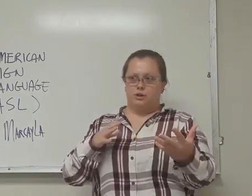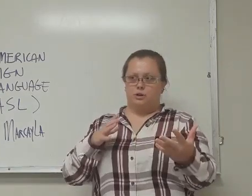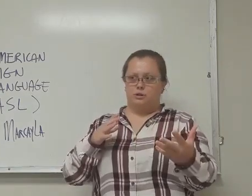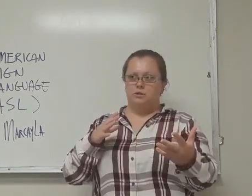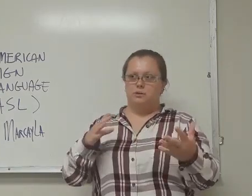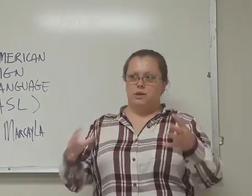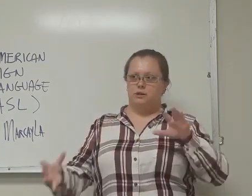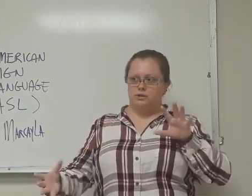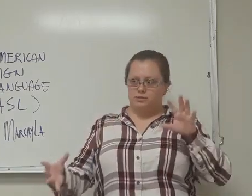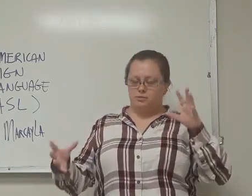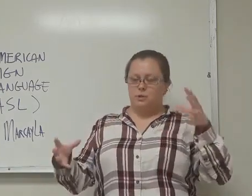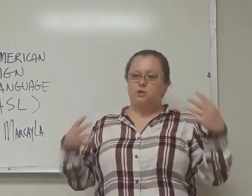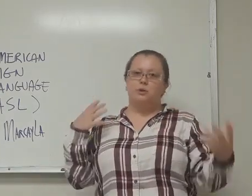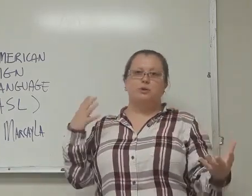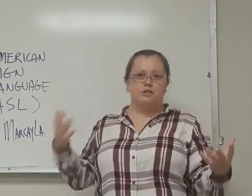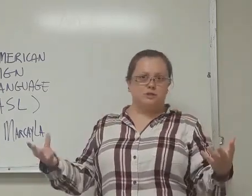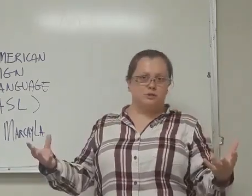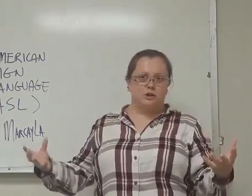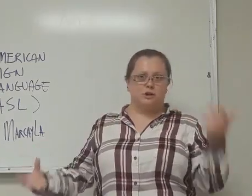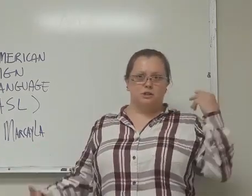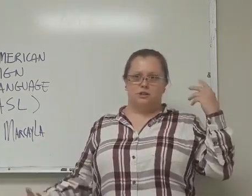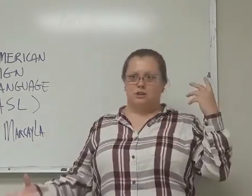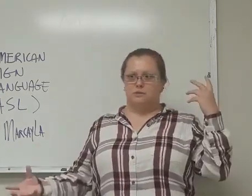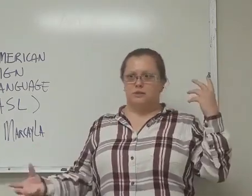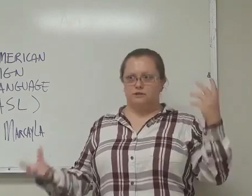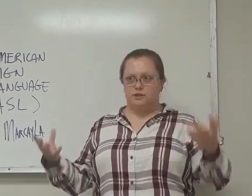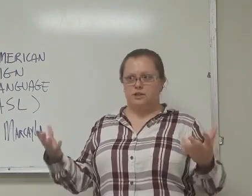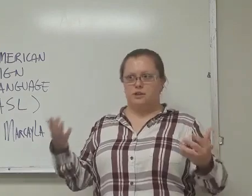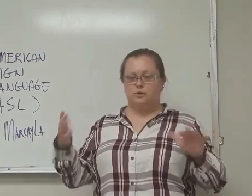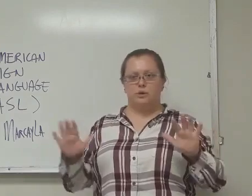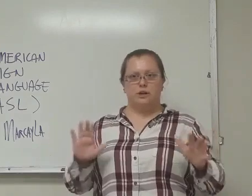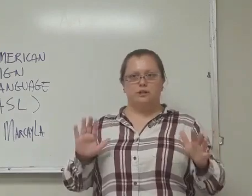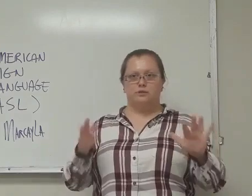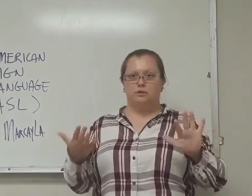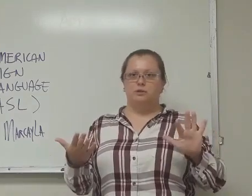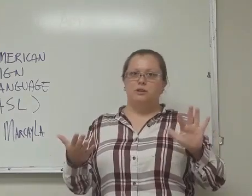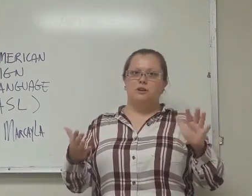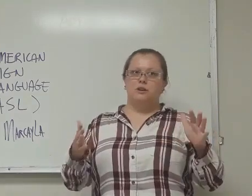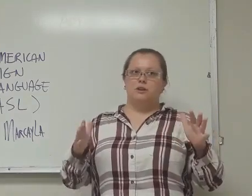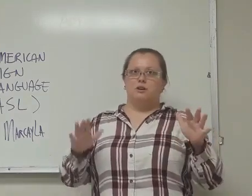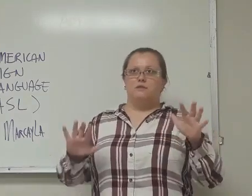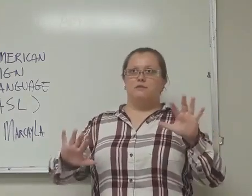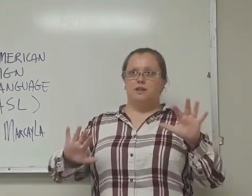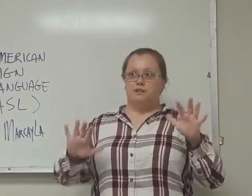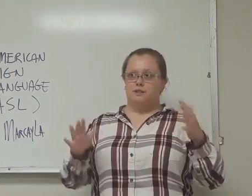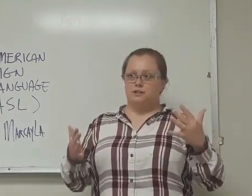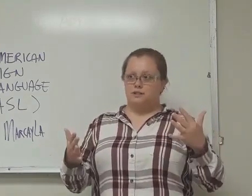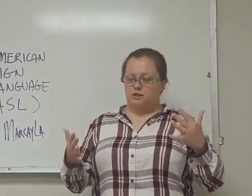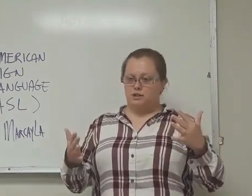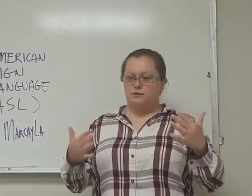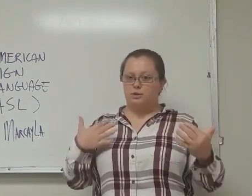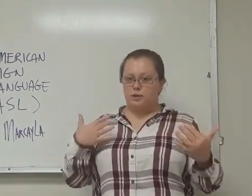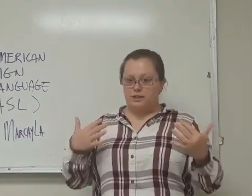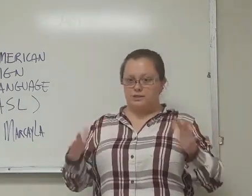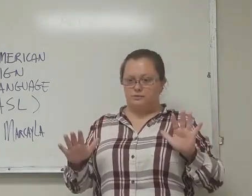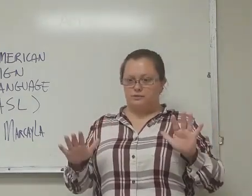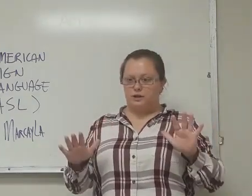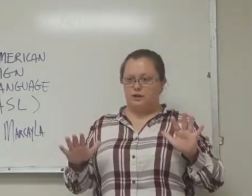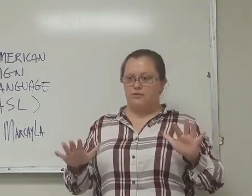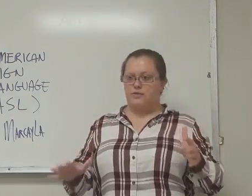So, I mean, there's multiple reasons for it. Different signs require different faces or different ways of facing